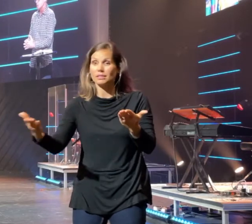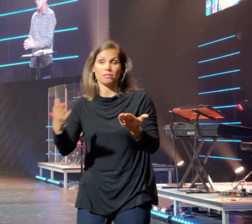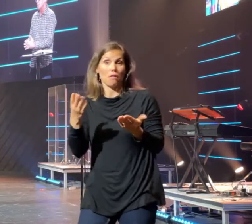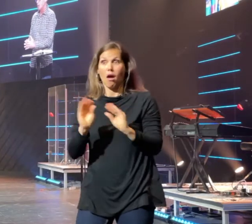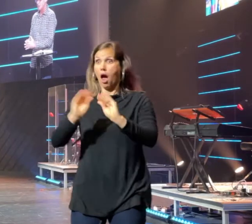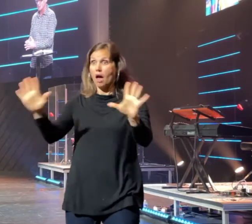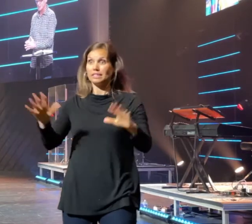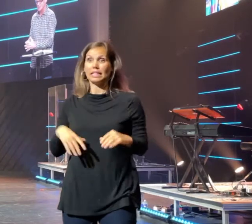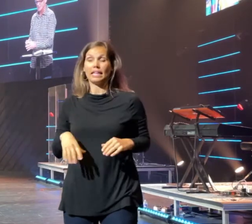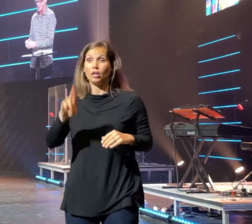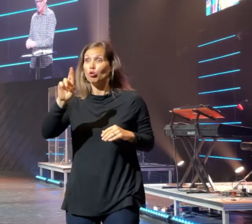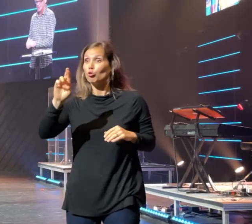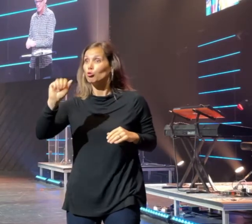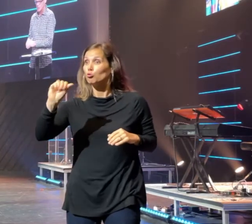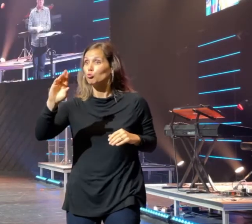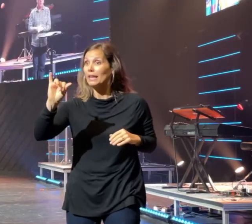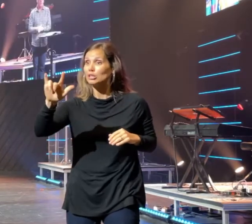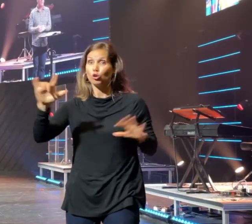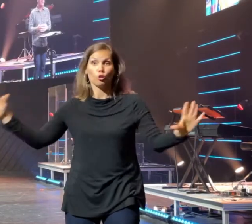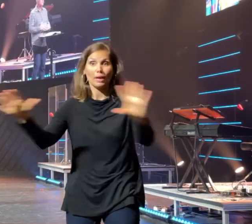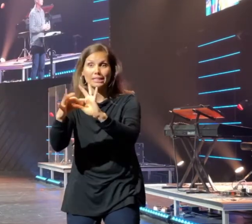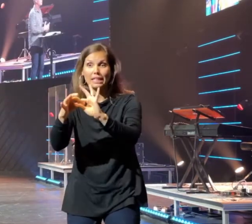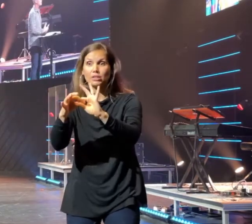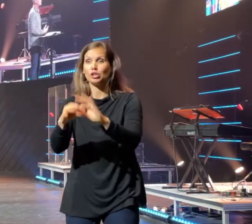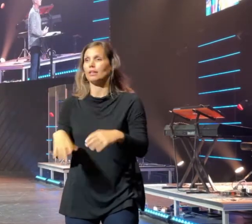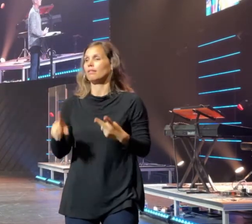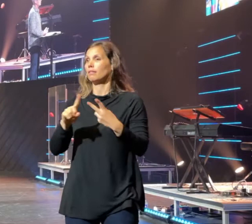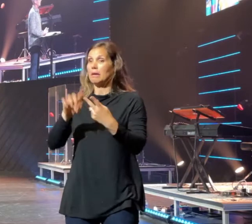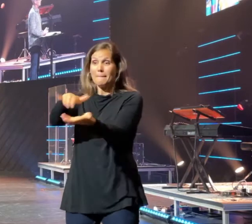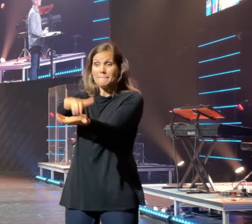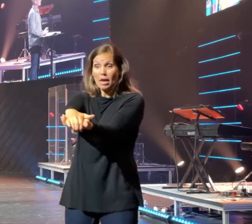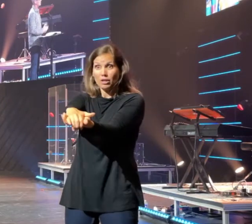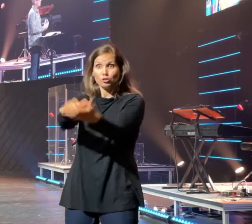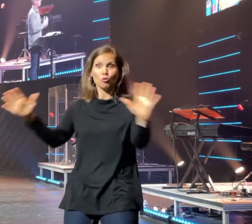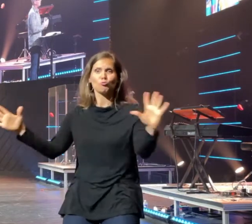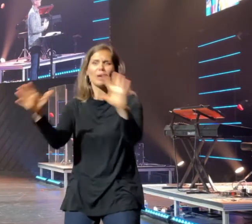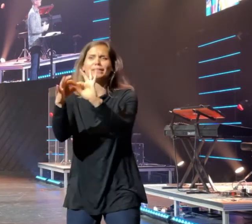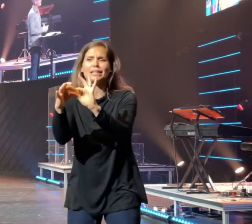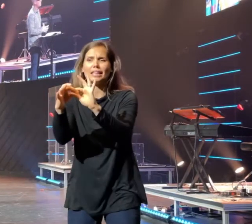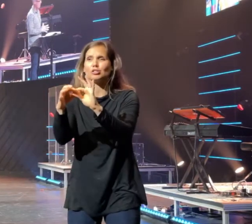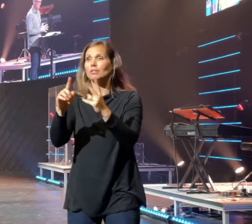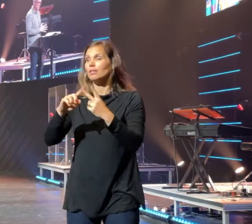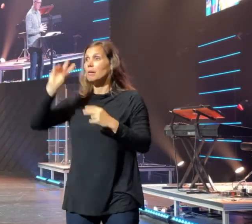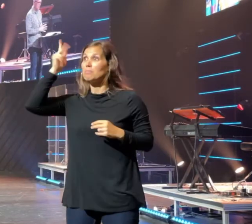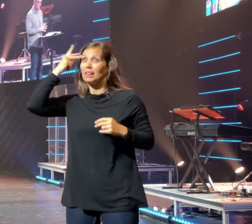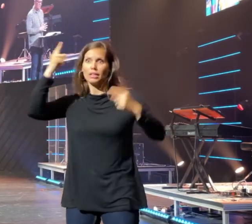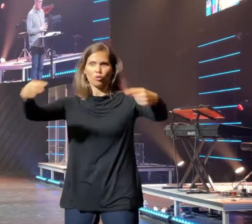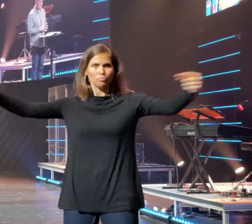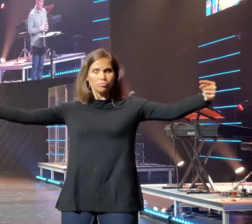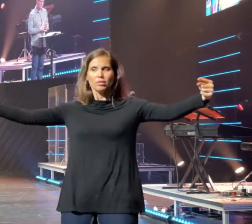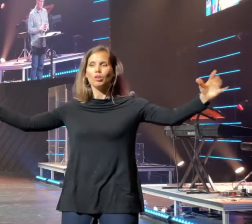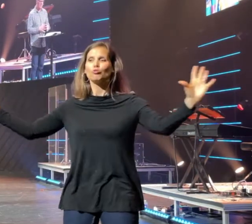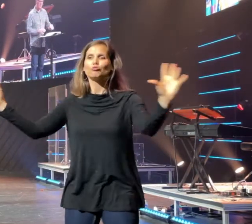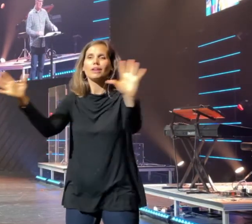marital reconciliation, relational reconciliation, political reconciliation, all big ideas, all relevant to